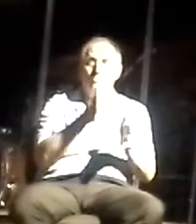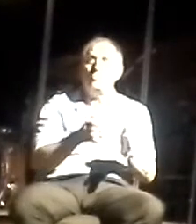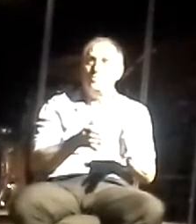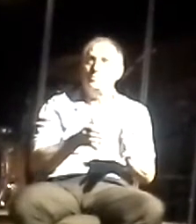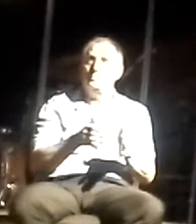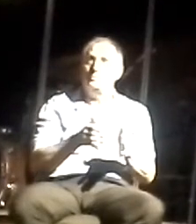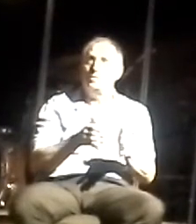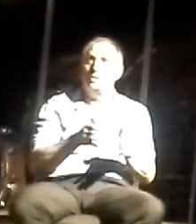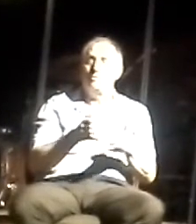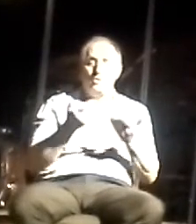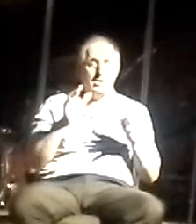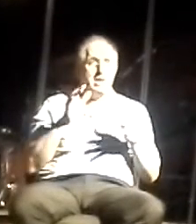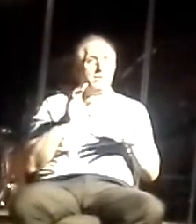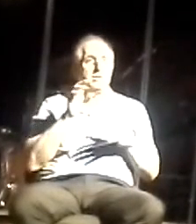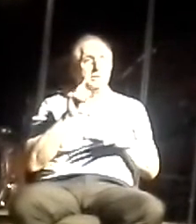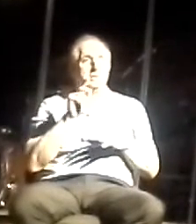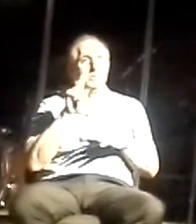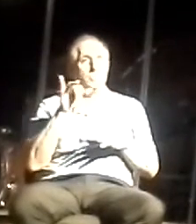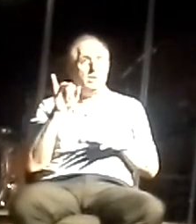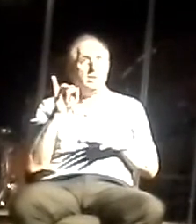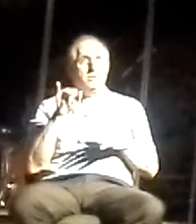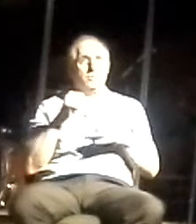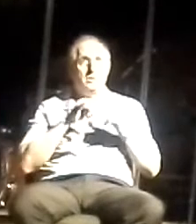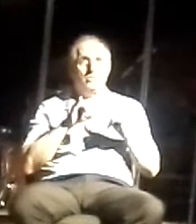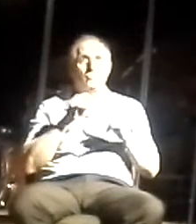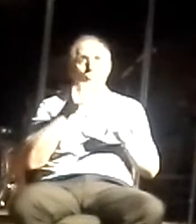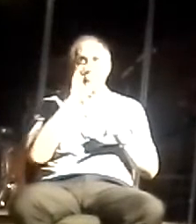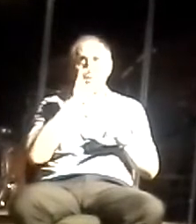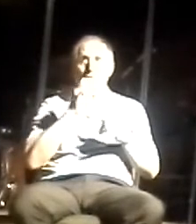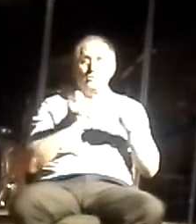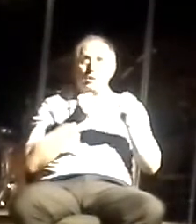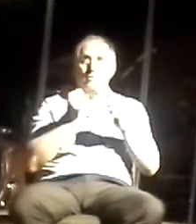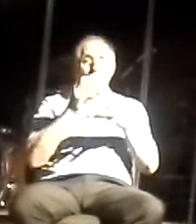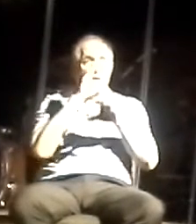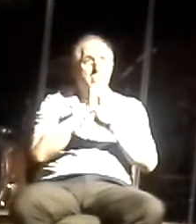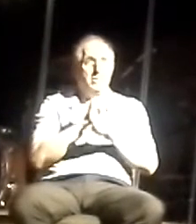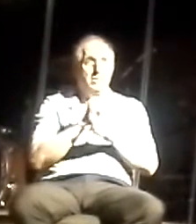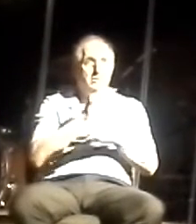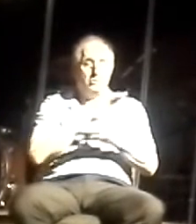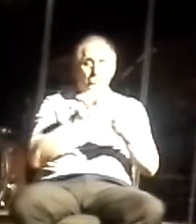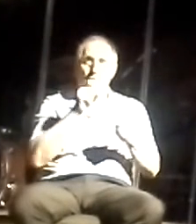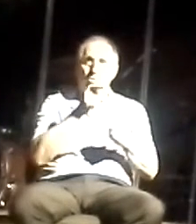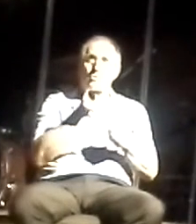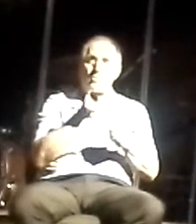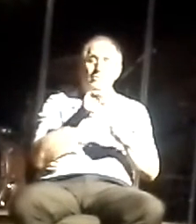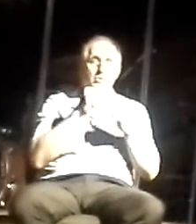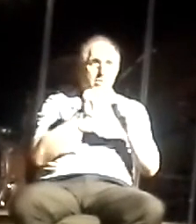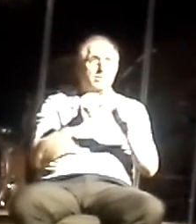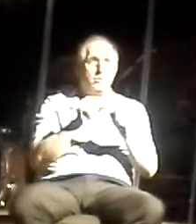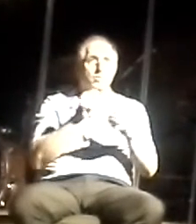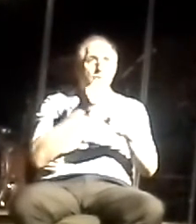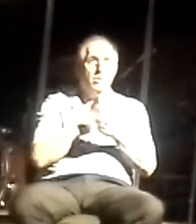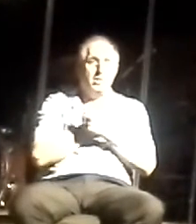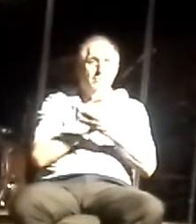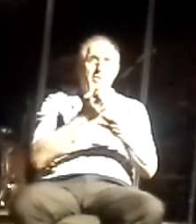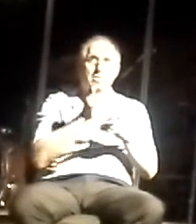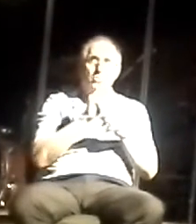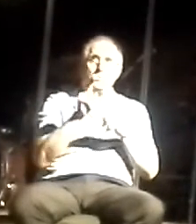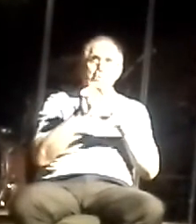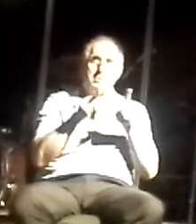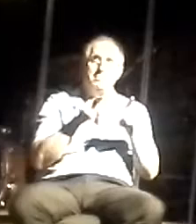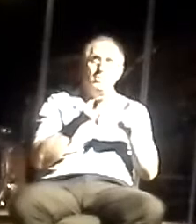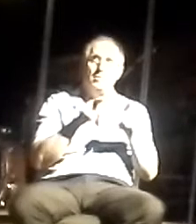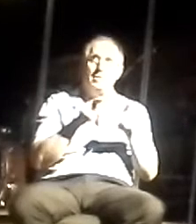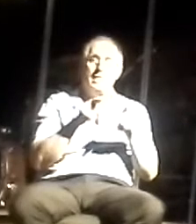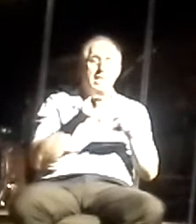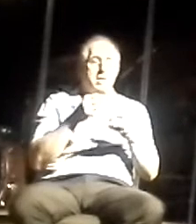If you already had a DUI and you keep drinking and driving, if you have a habit that's slowly destroying you, if you continue to love things and use people,